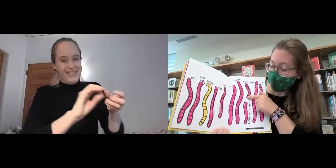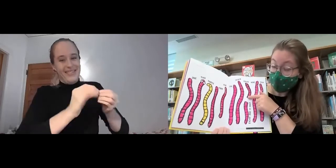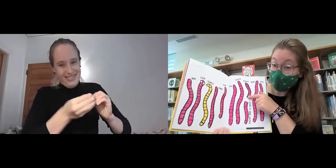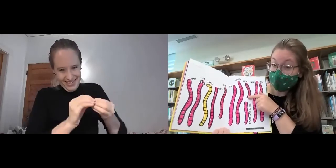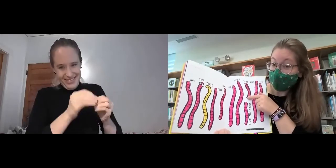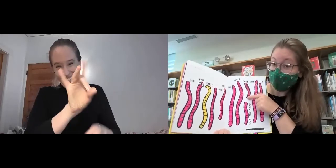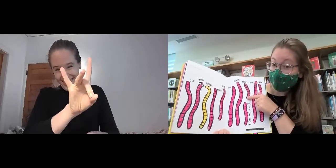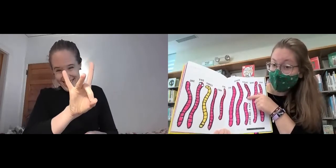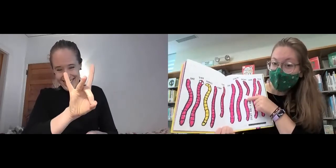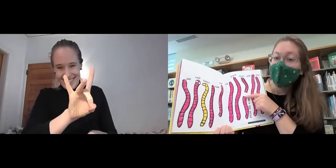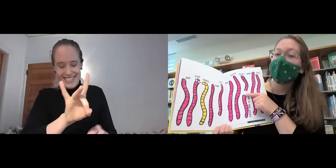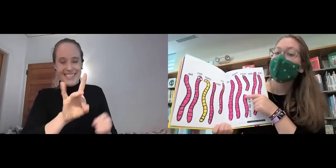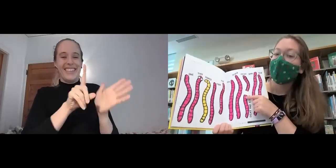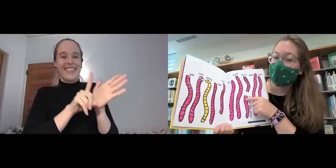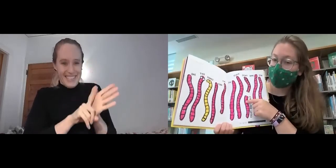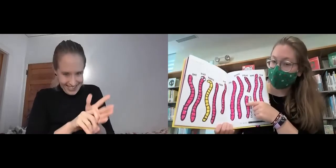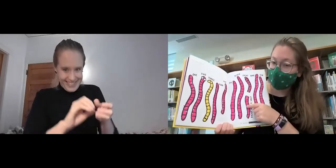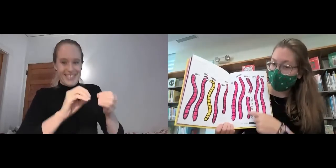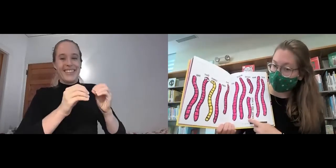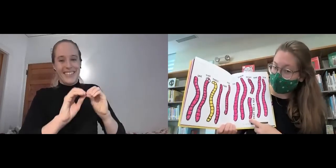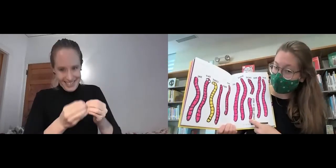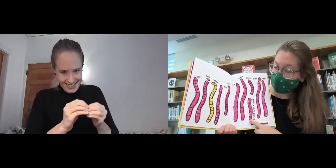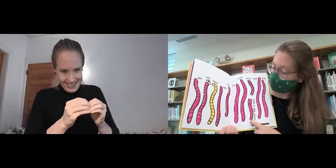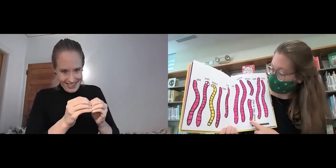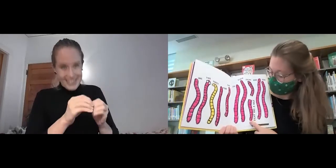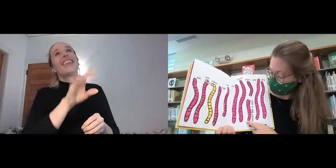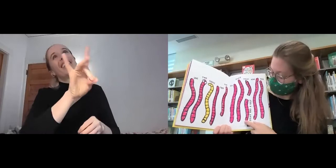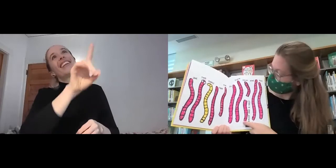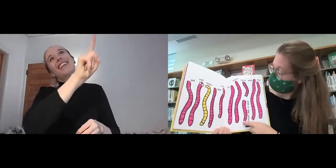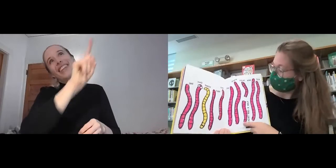worm 8, and worm 8.5,